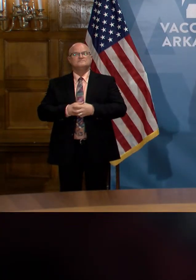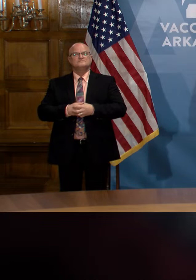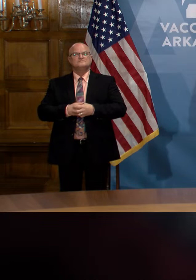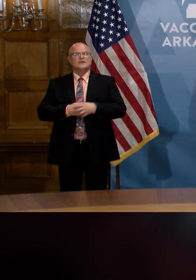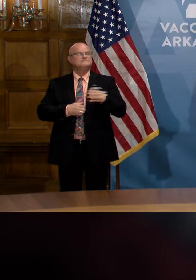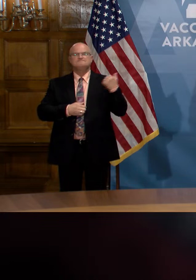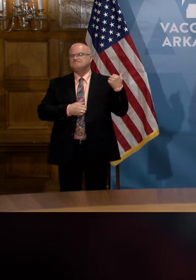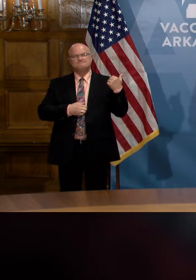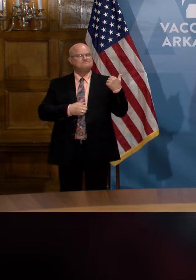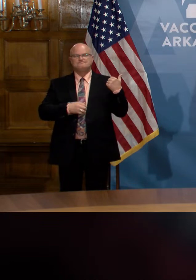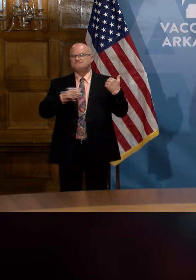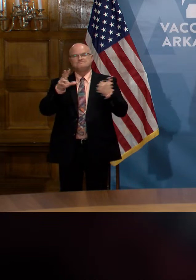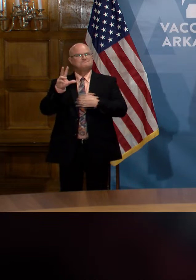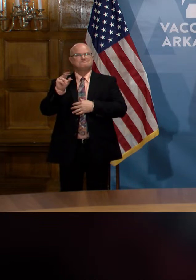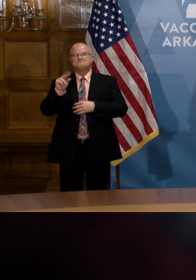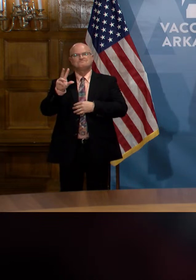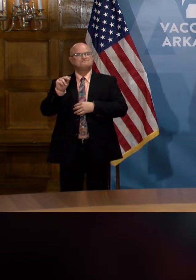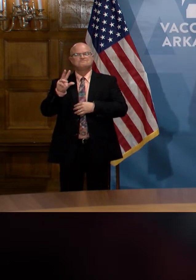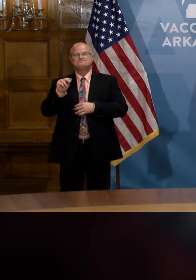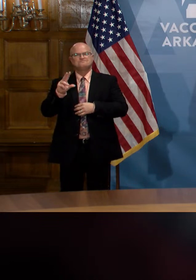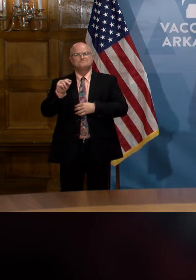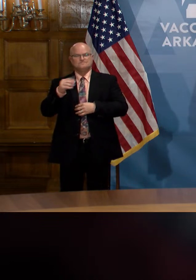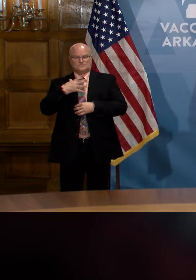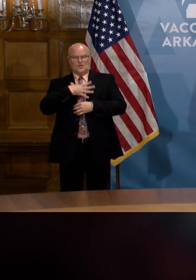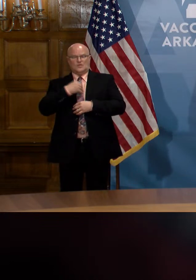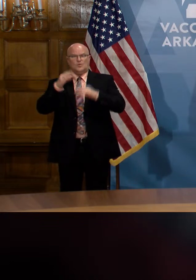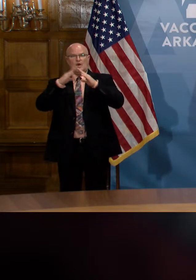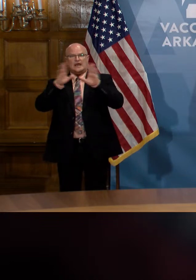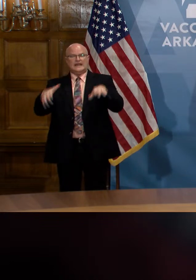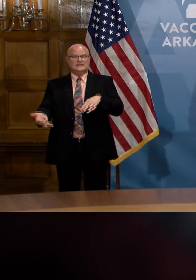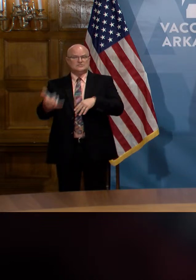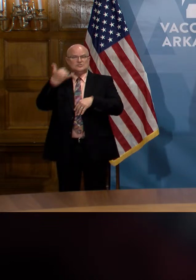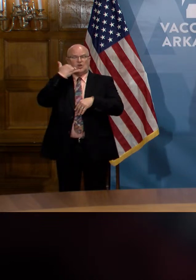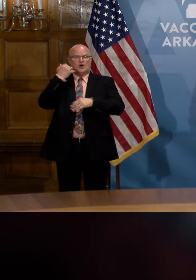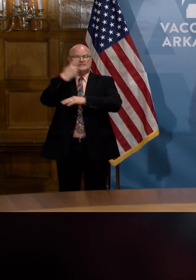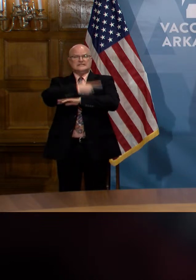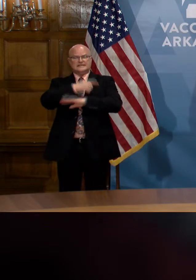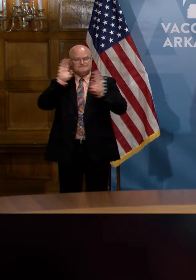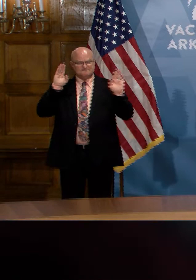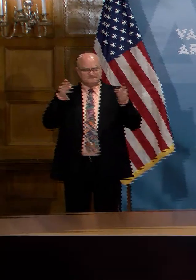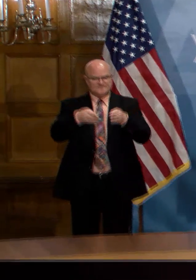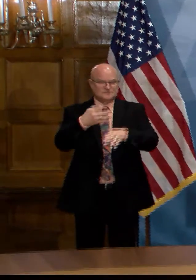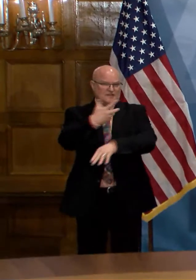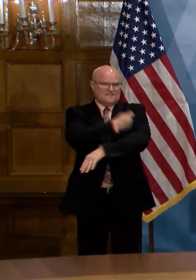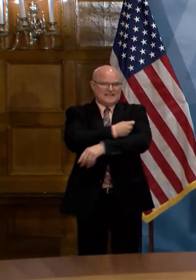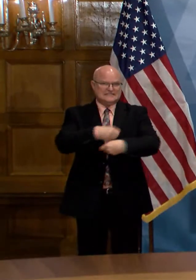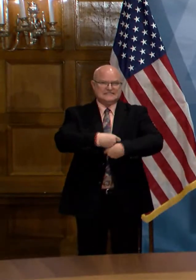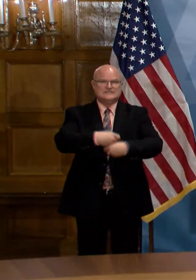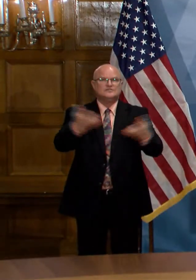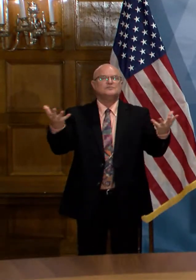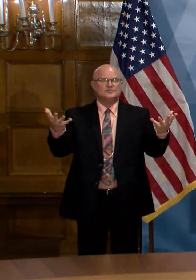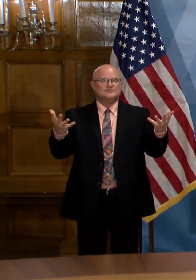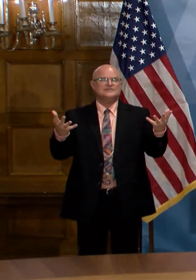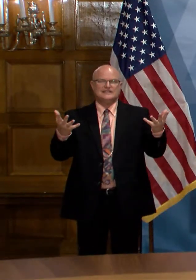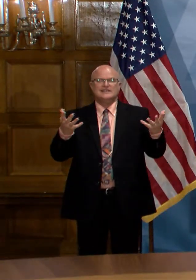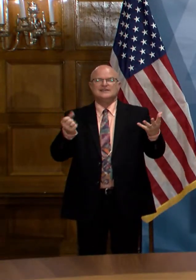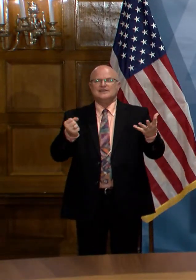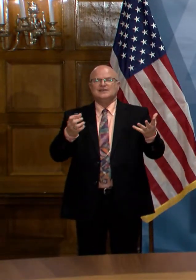No, I did not. The White House call today was focused on vaccine distribution, and